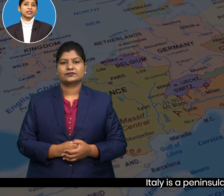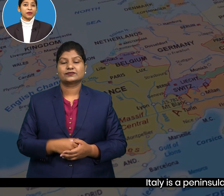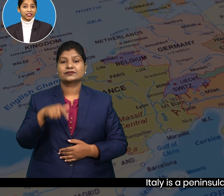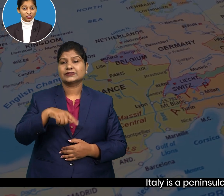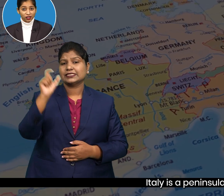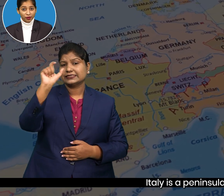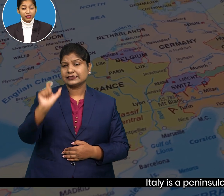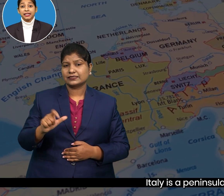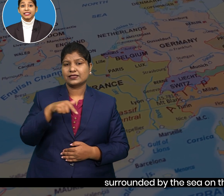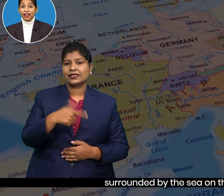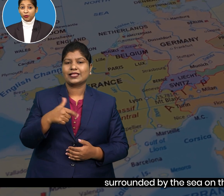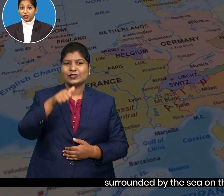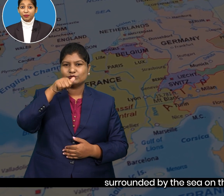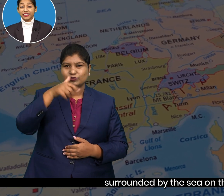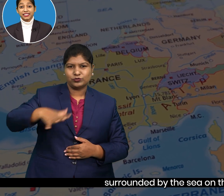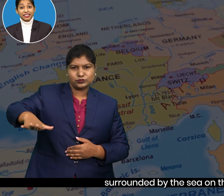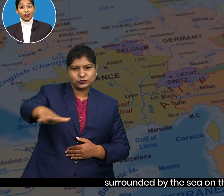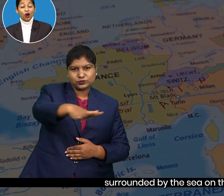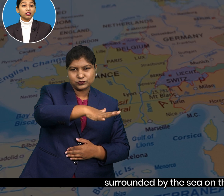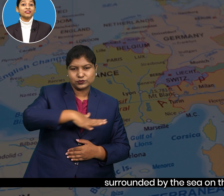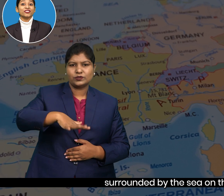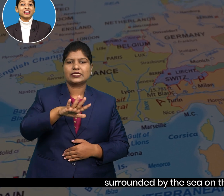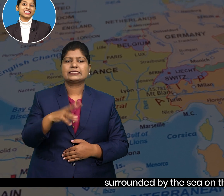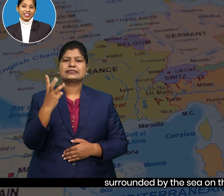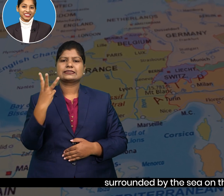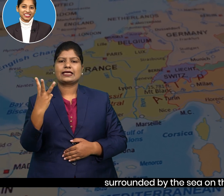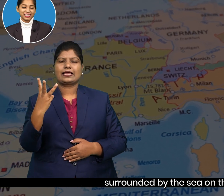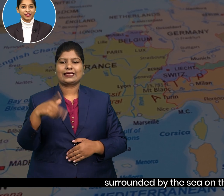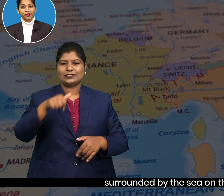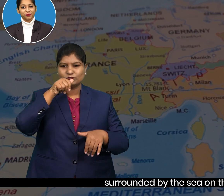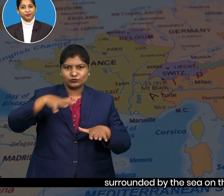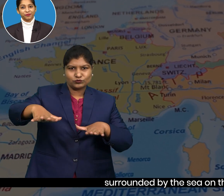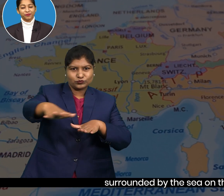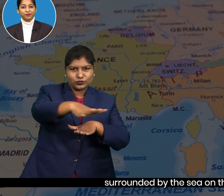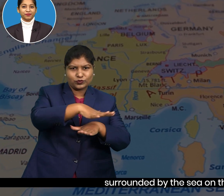Italy is a peninsula surrounded by the sea on 3 sides.